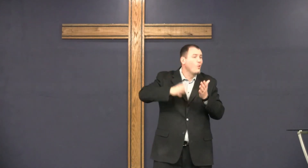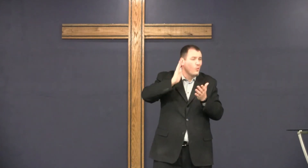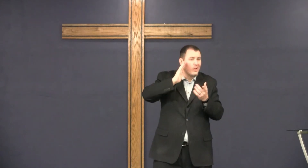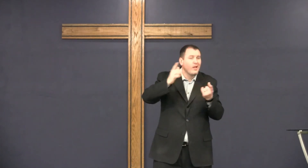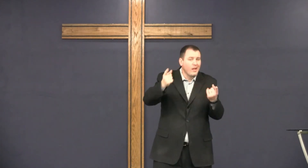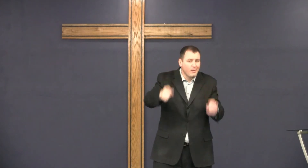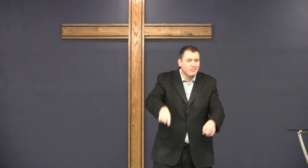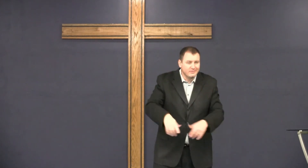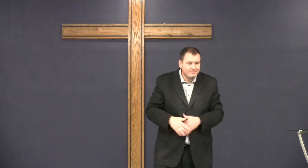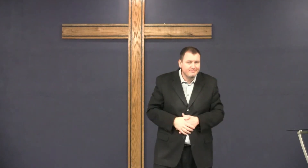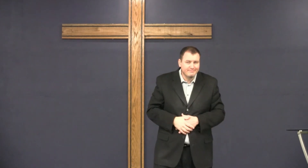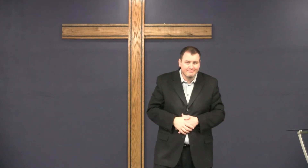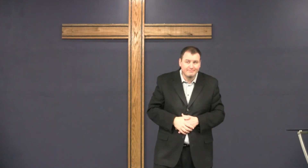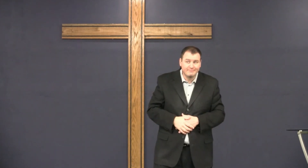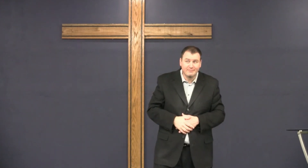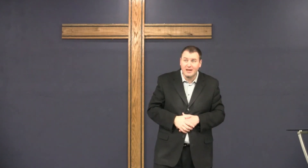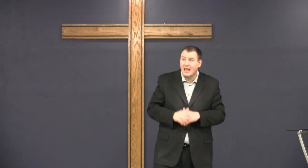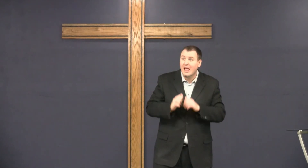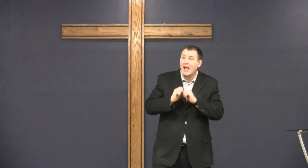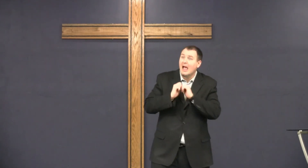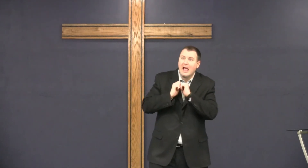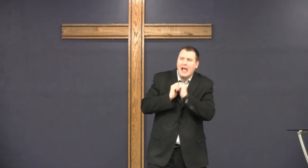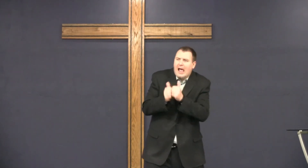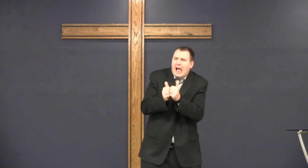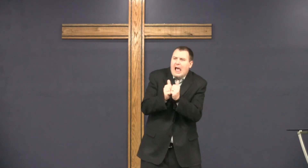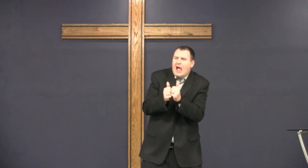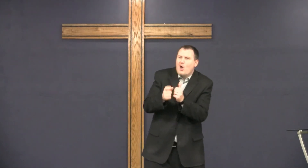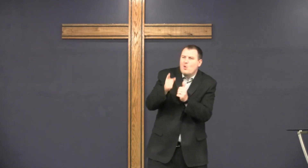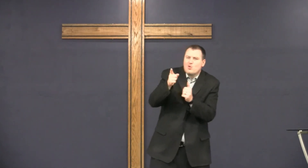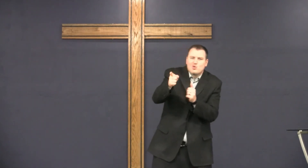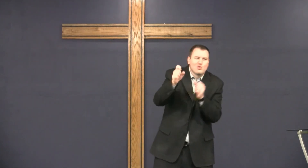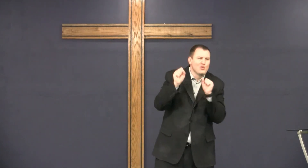I know what's going to happen.